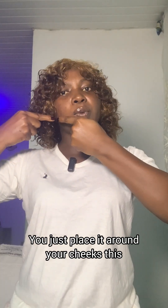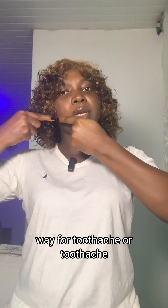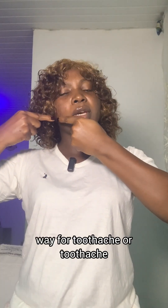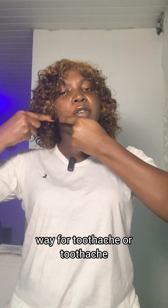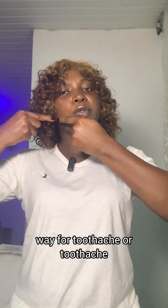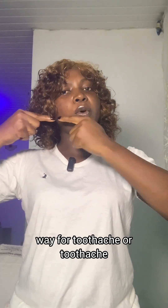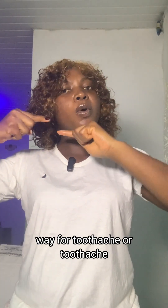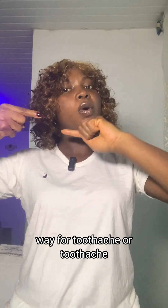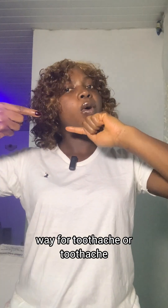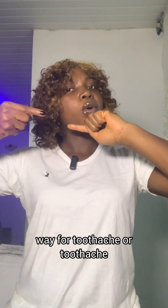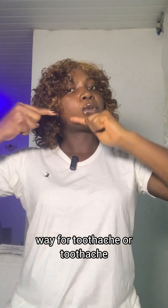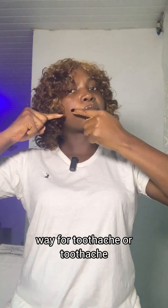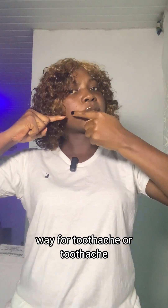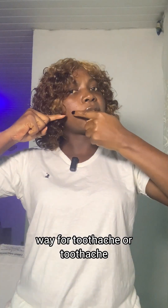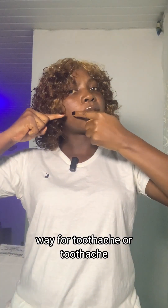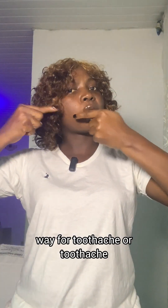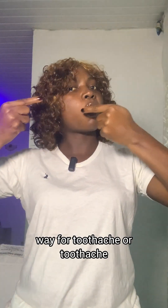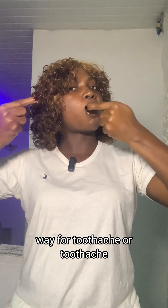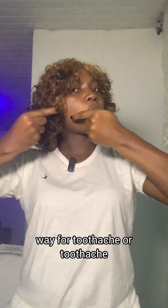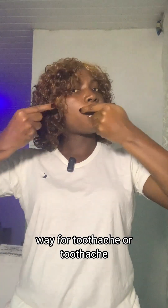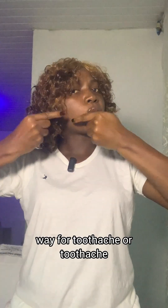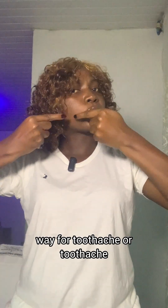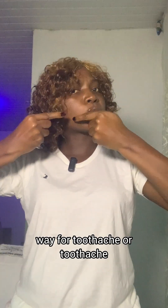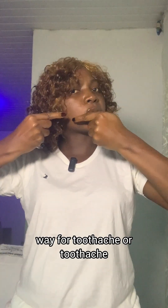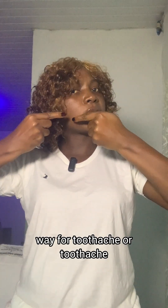way for toothache or toothache.